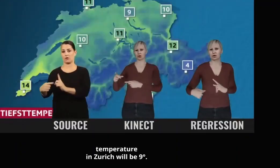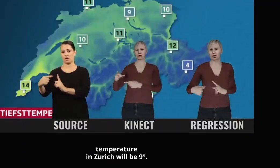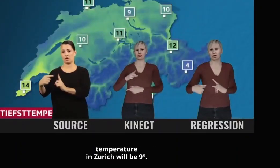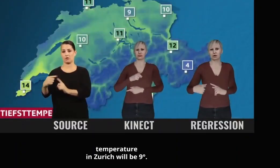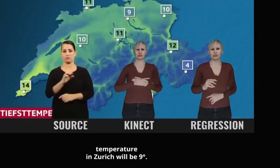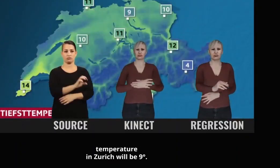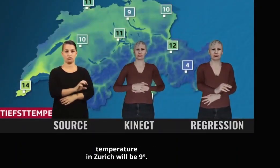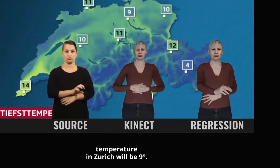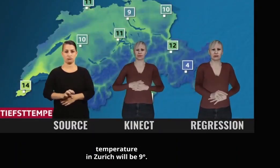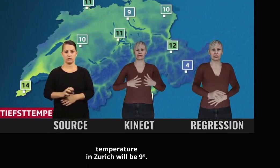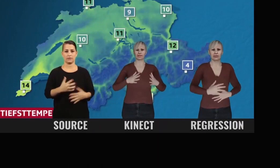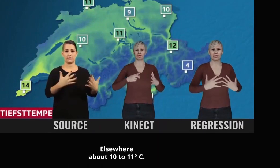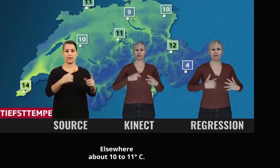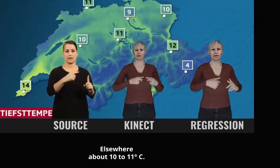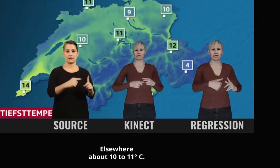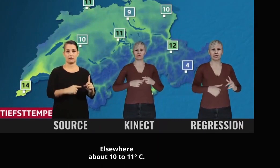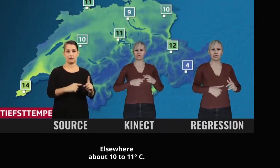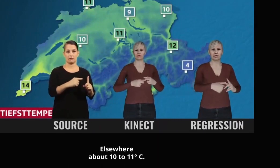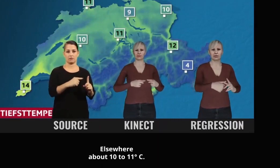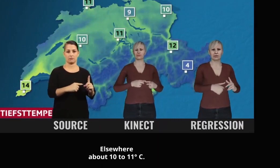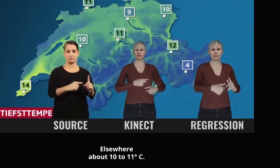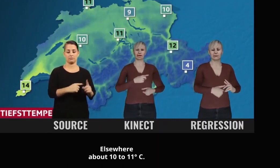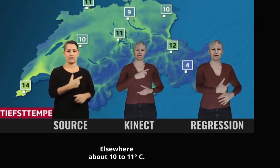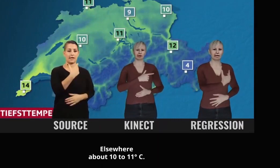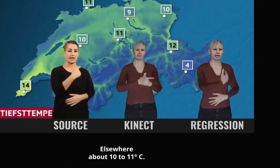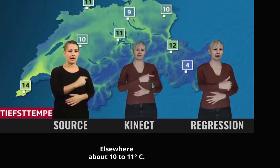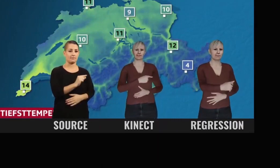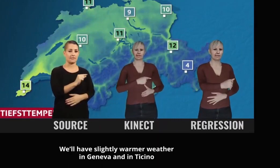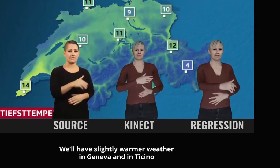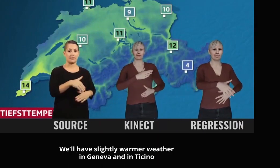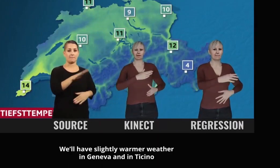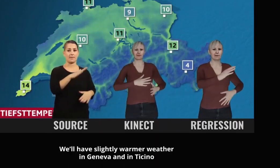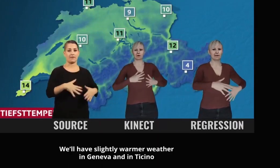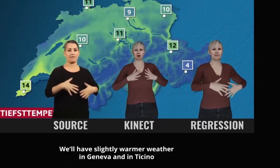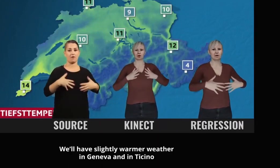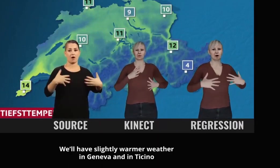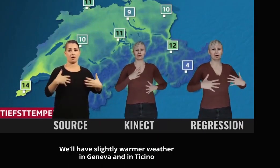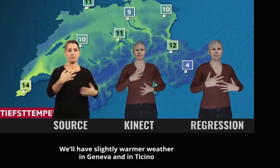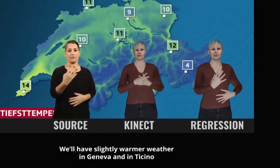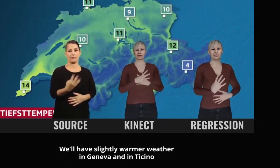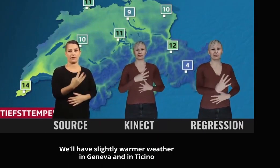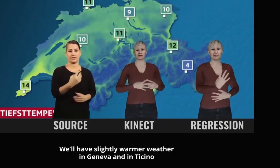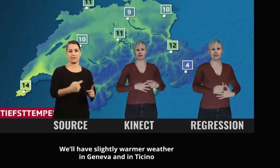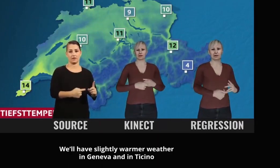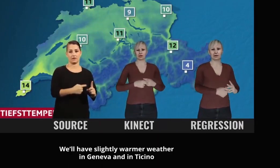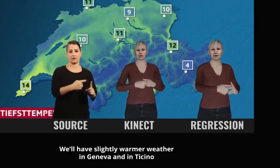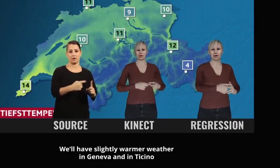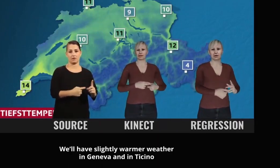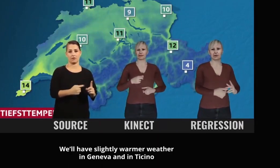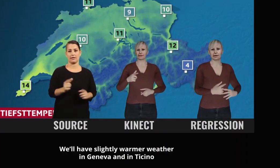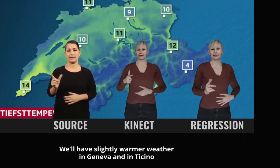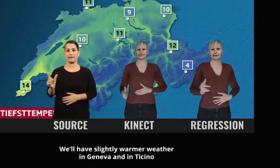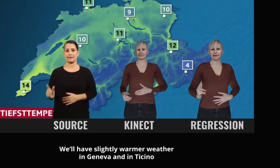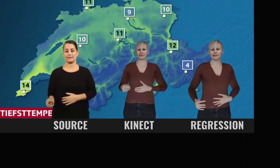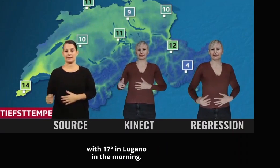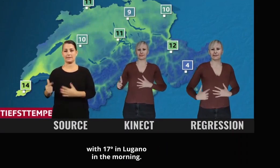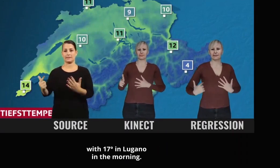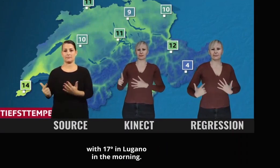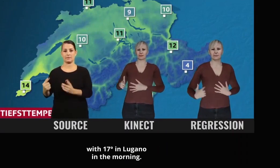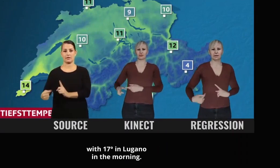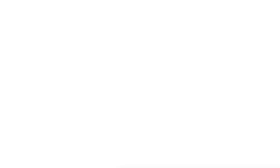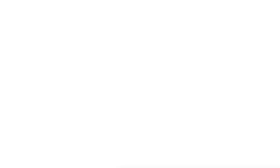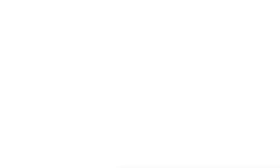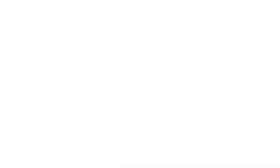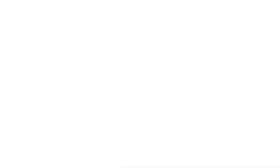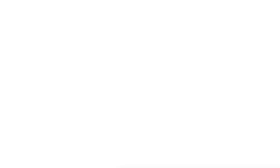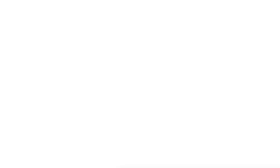im Raum Zürich noch gerade 9 Grad. Sonst so die Tiefstwerte um die 10, 11 Grad. Ein bisschen wärmer ist es in Genf. Oder natürlich im Tessin, Lugano hat um die